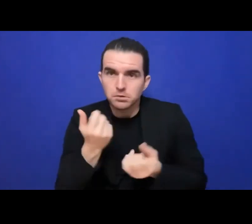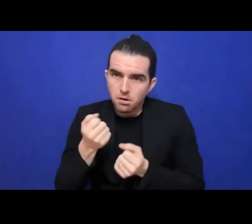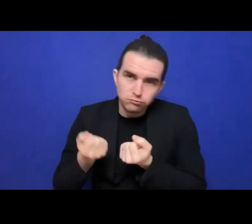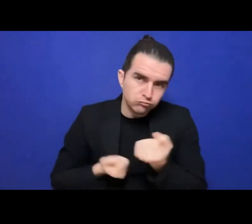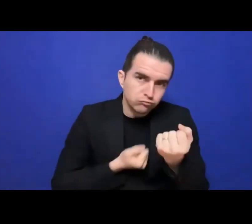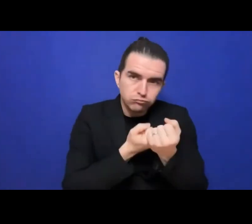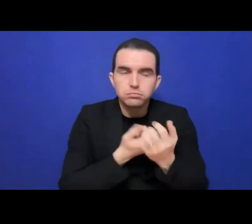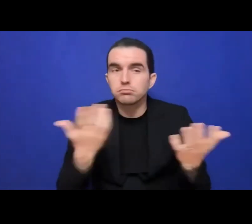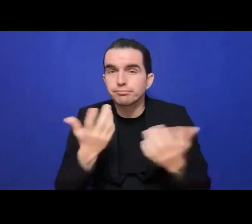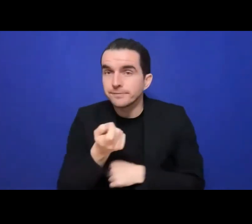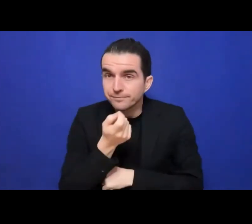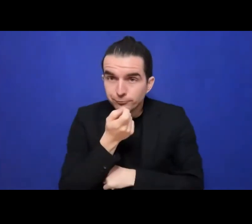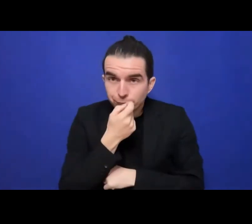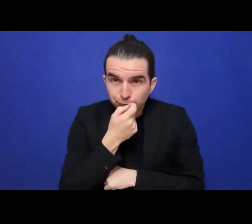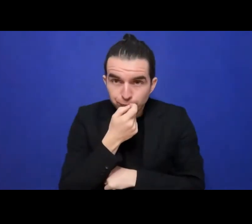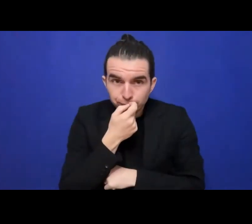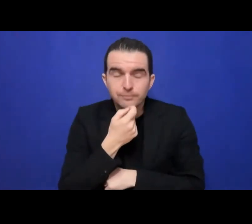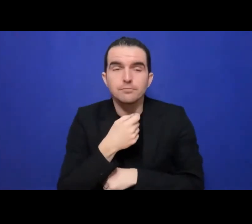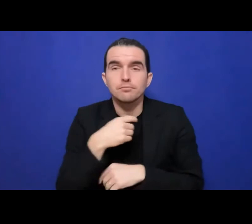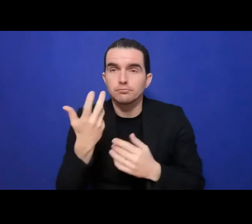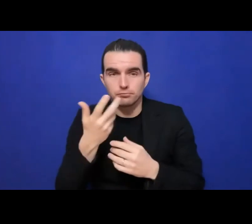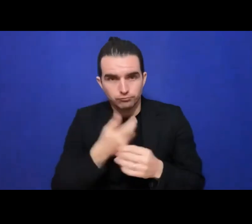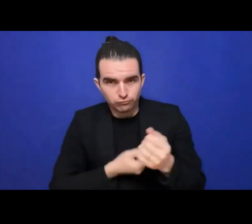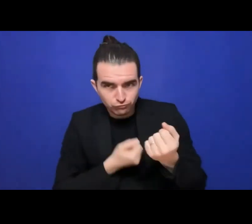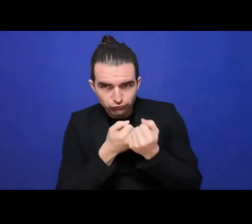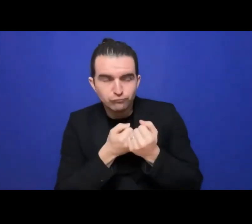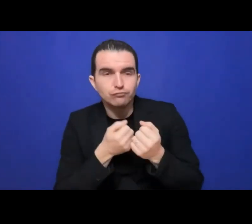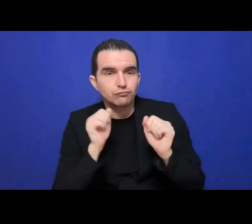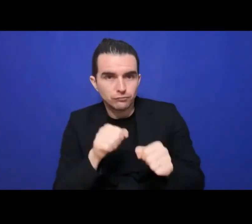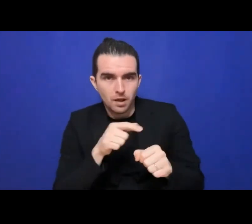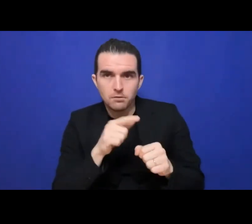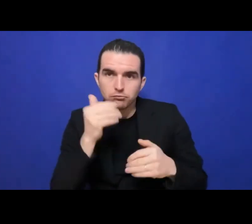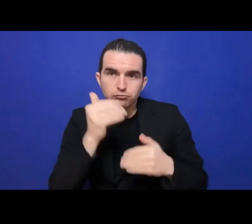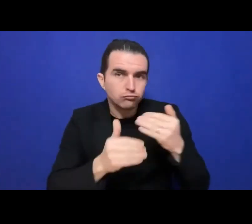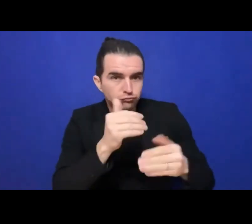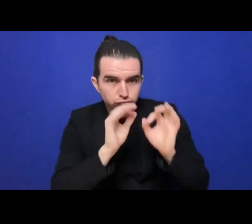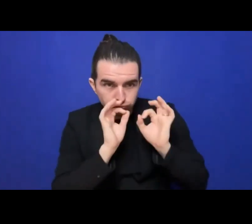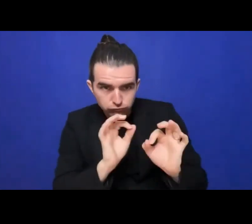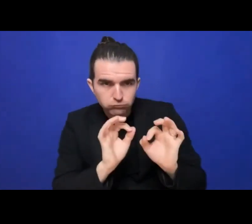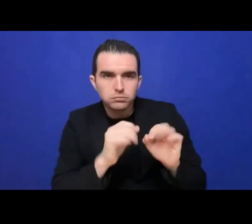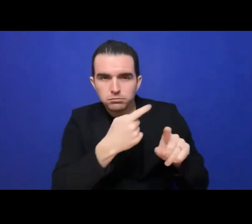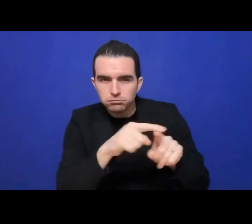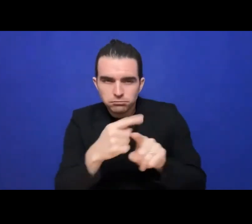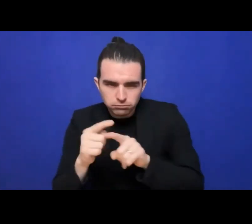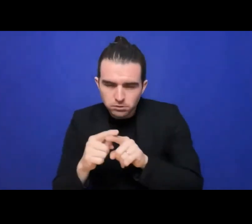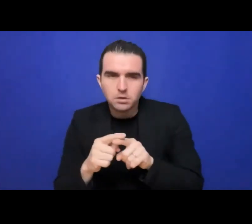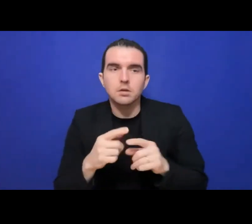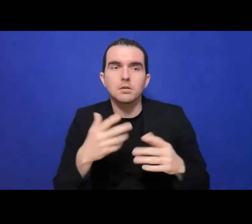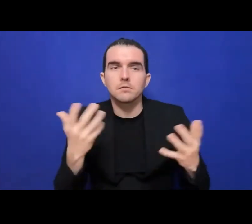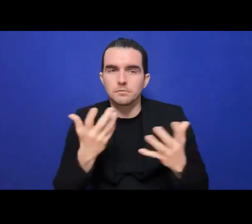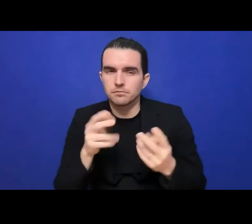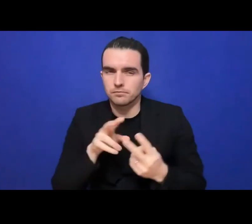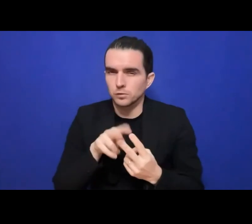awareness regarding their health needs and regarding the availability of the services and service